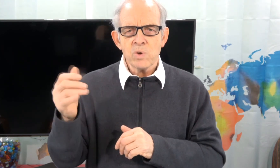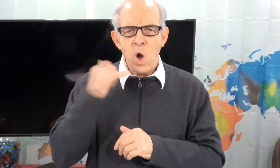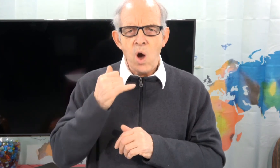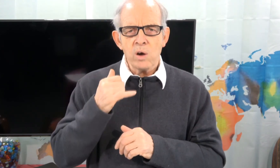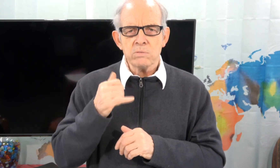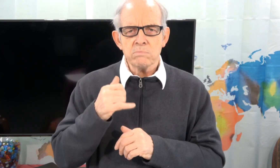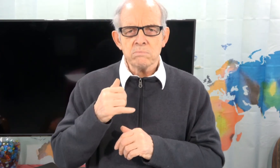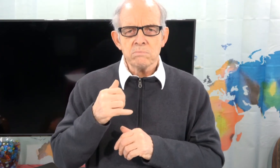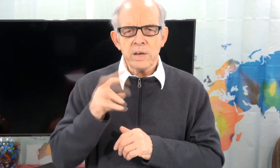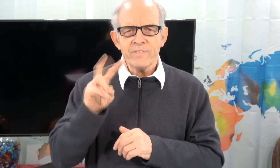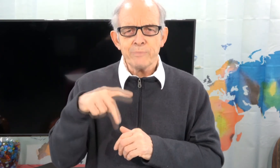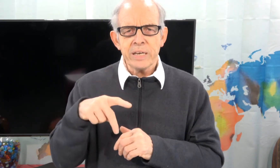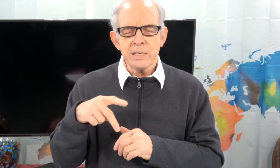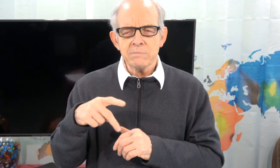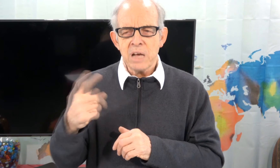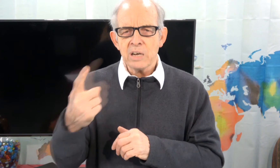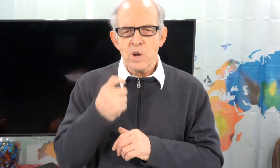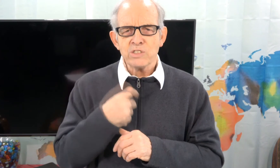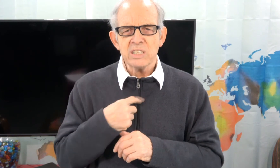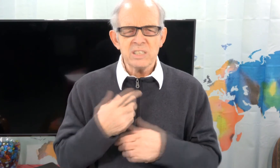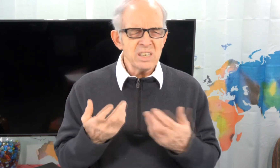God, baby, question.